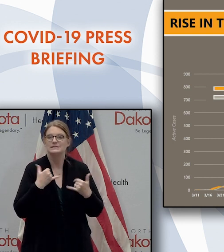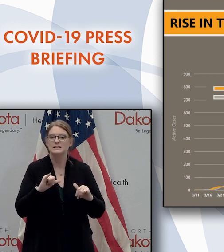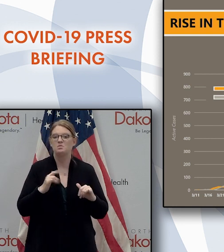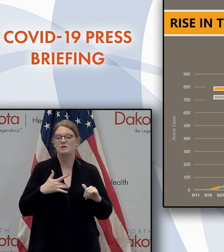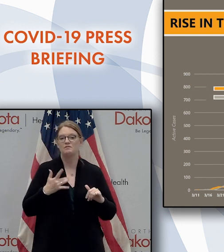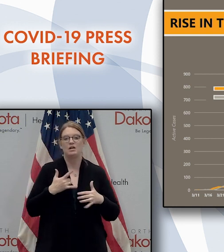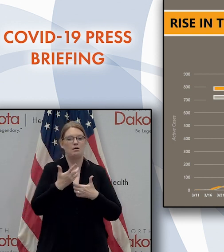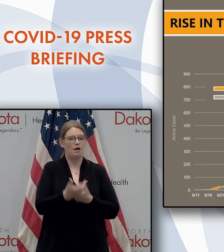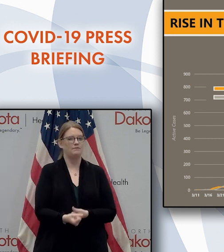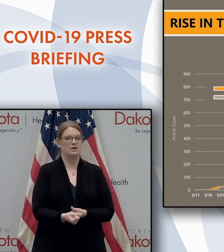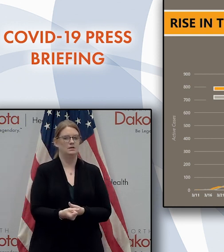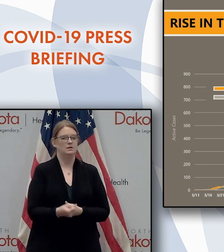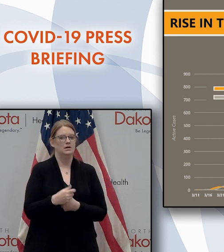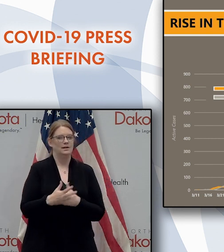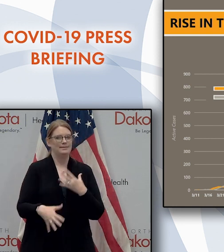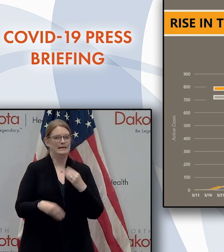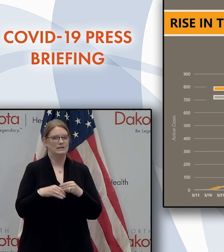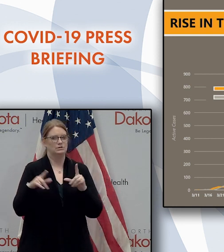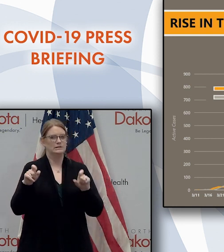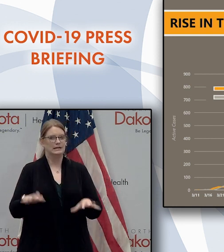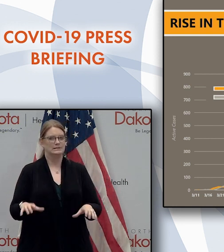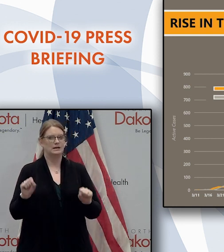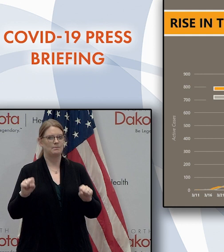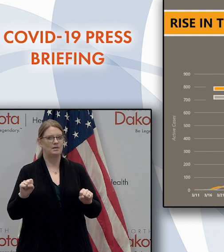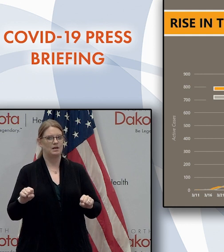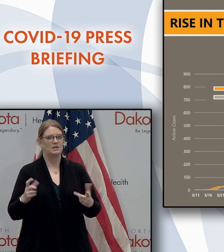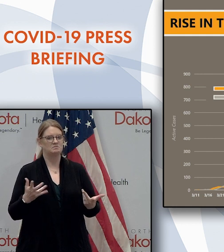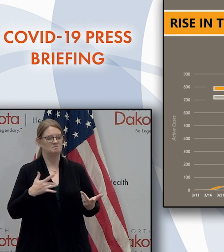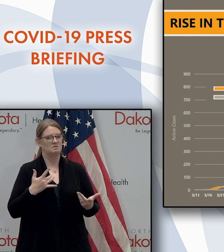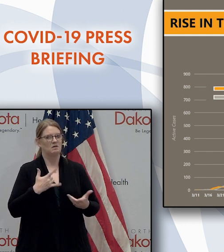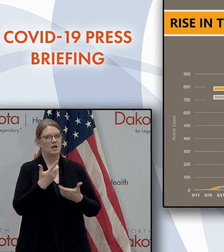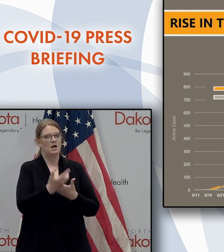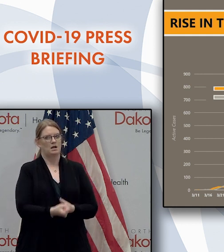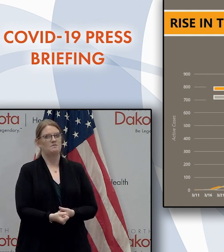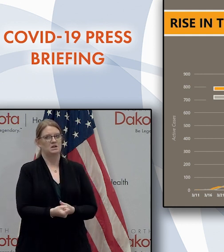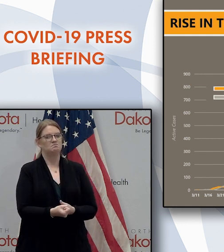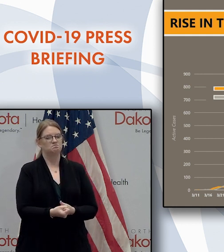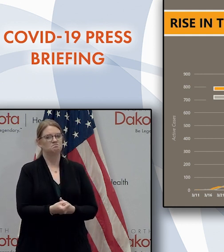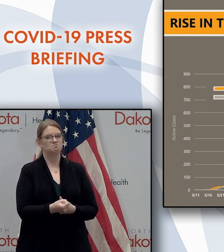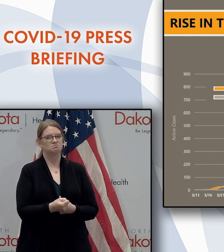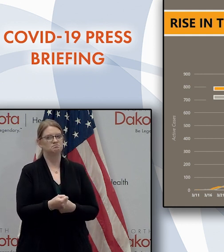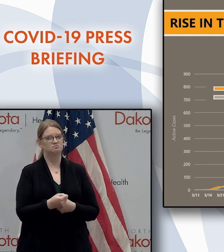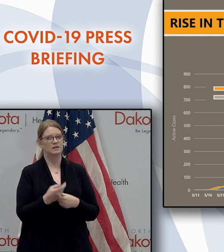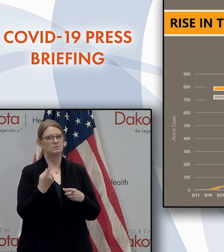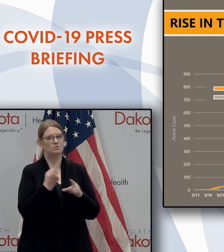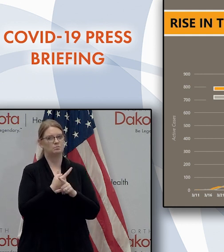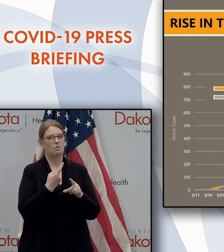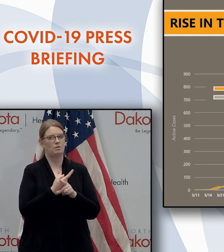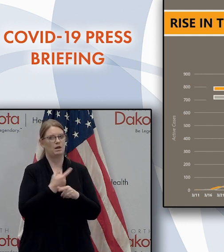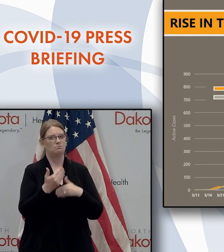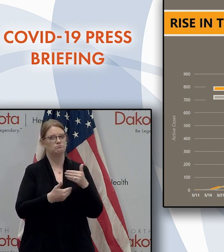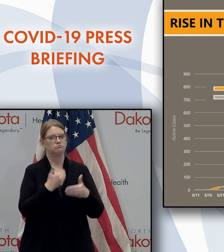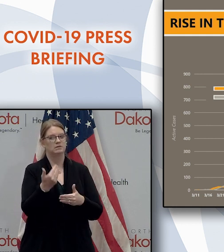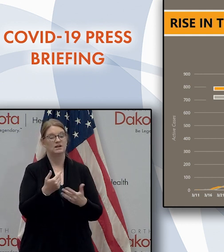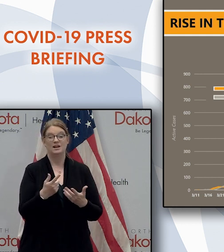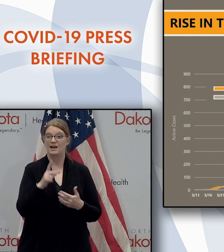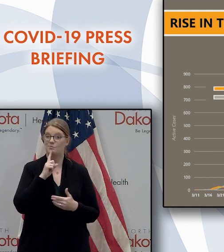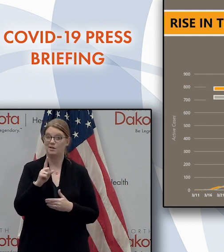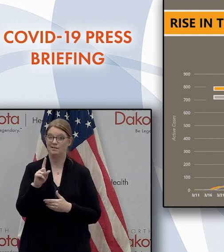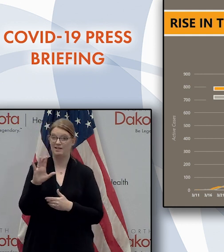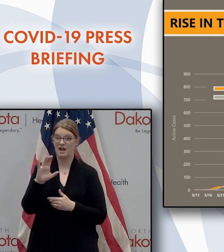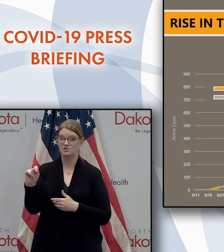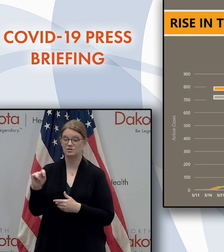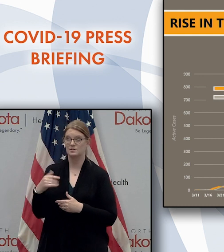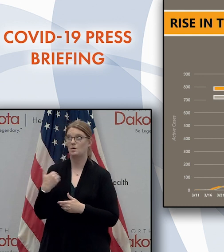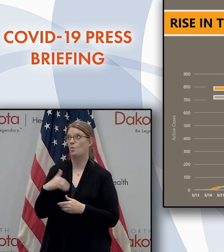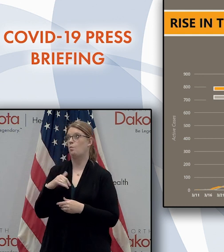of confidence. The additional testing capacity gives us a lot of confidence that we're on the right track. The great job we're doing on contact tracing gets